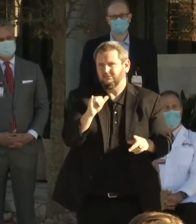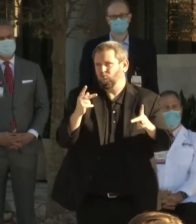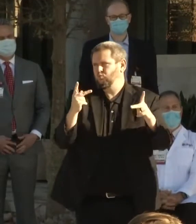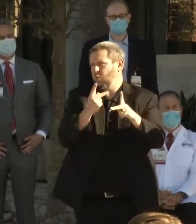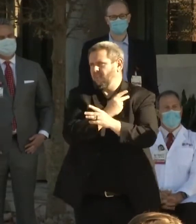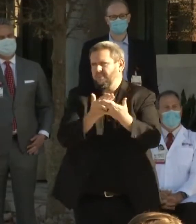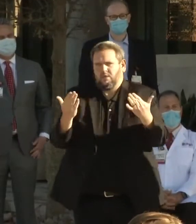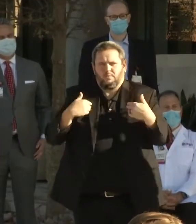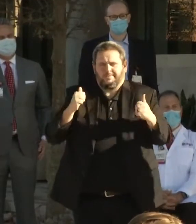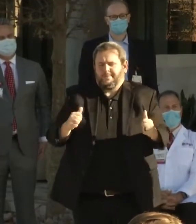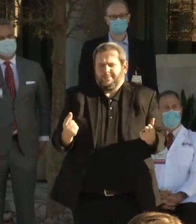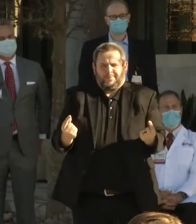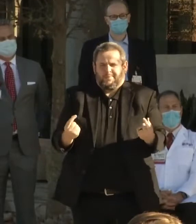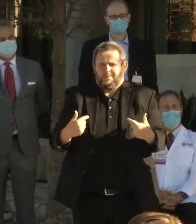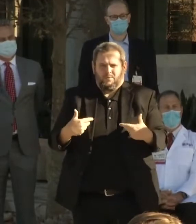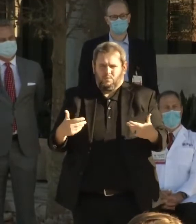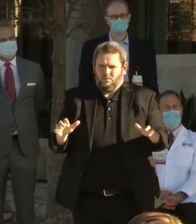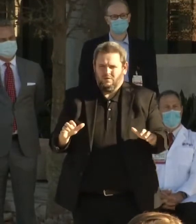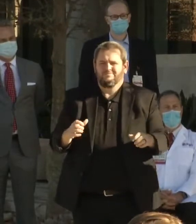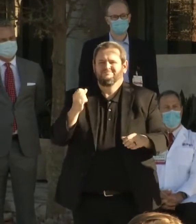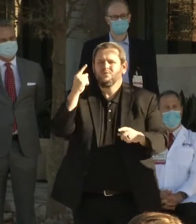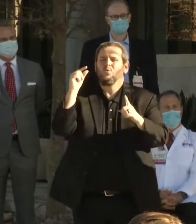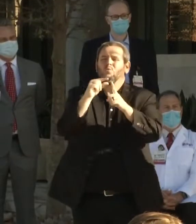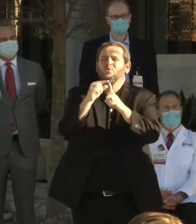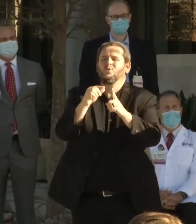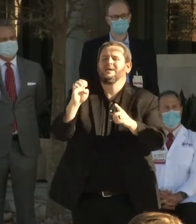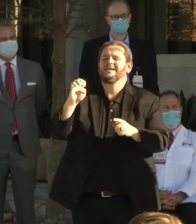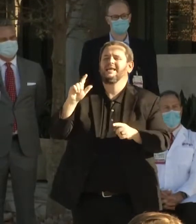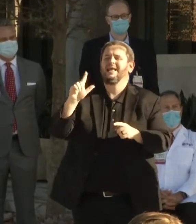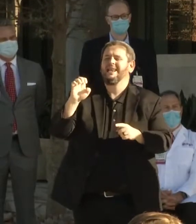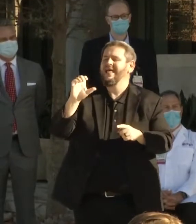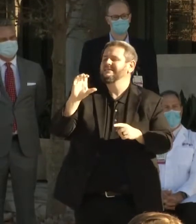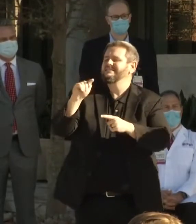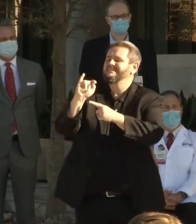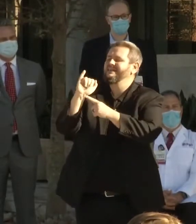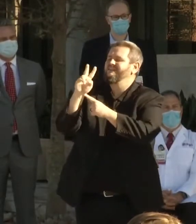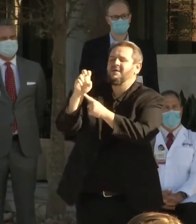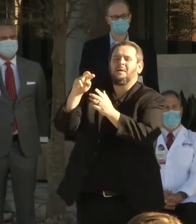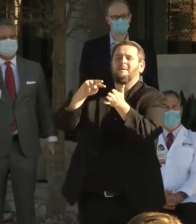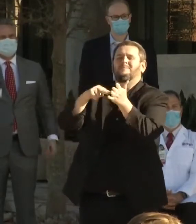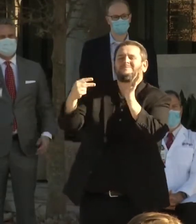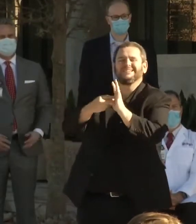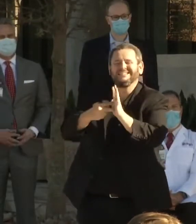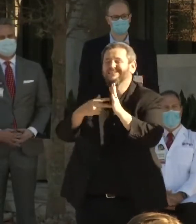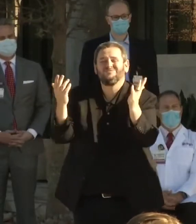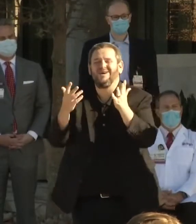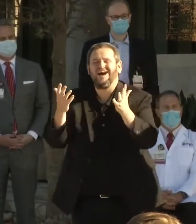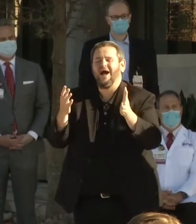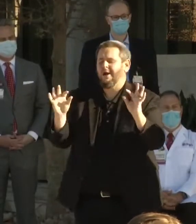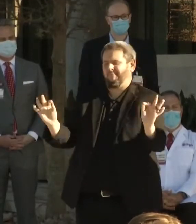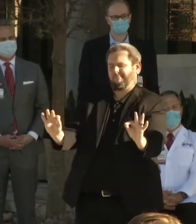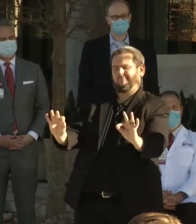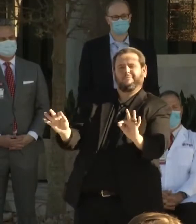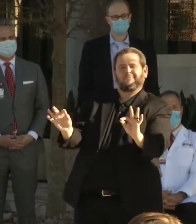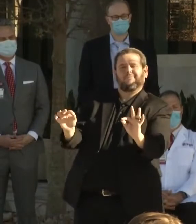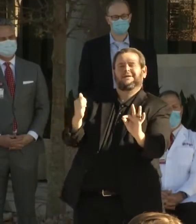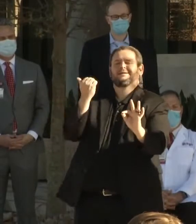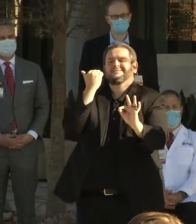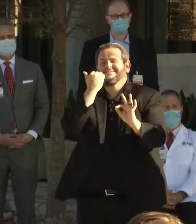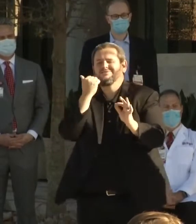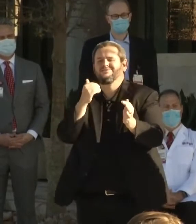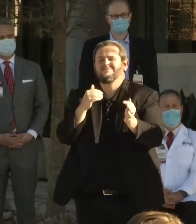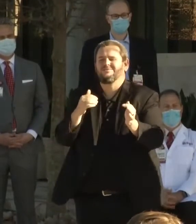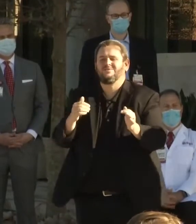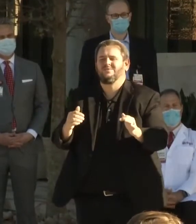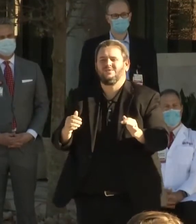use the word elective, it's actually something that makes every single physician's blood pressure go sky high. We don't do elective surgeries, to be honest